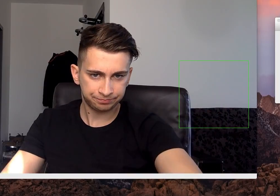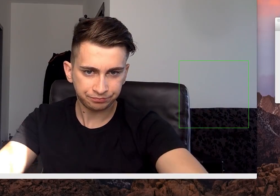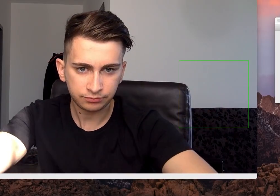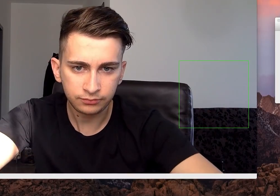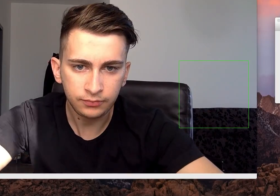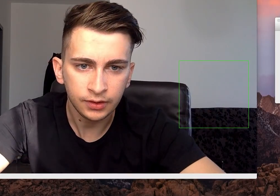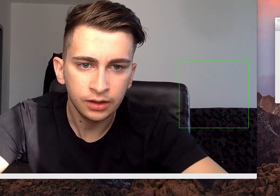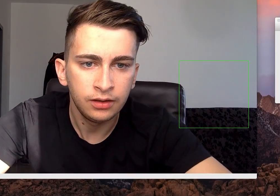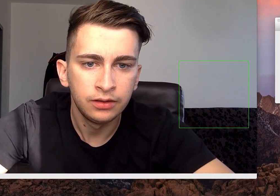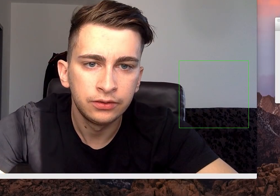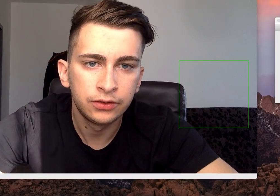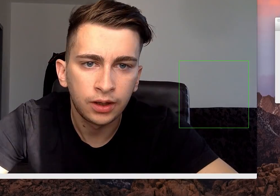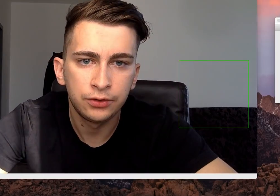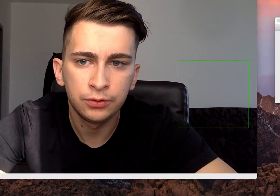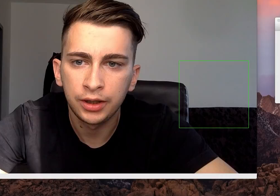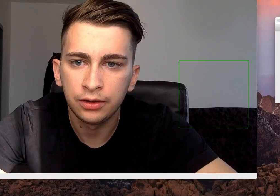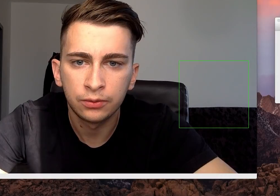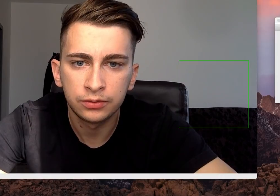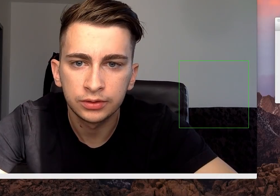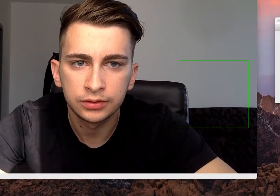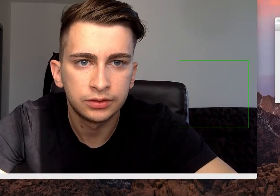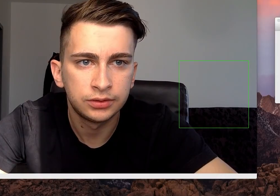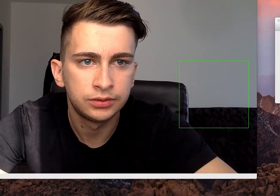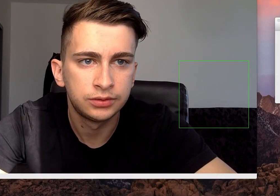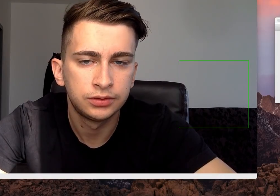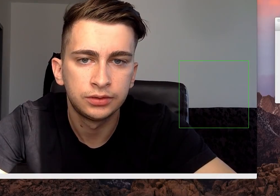Okay, so as you may know,